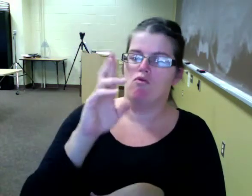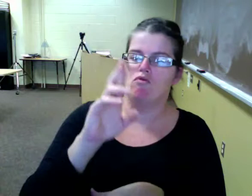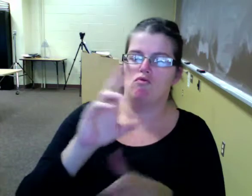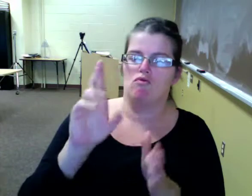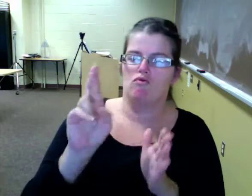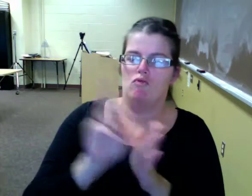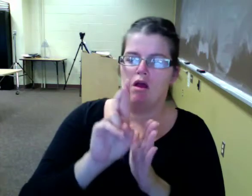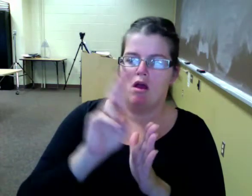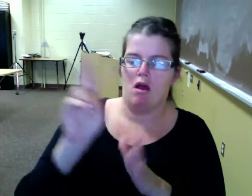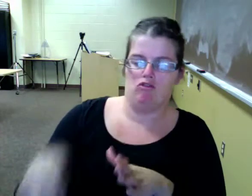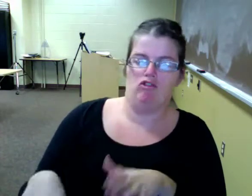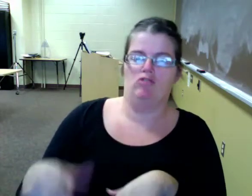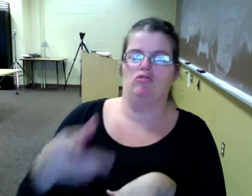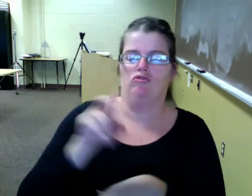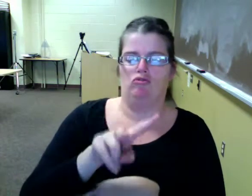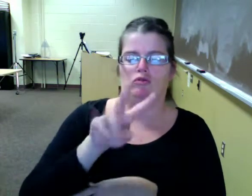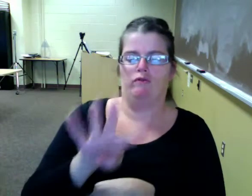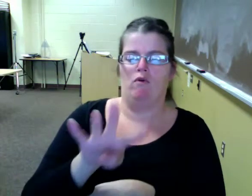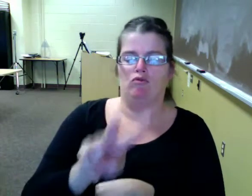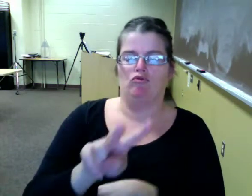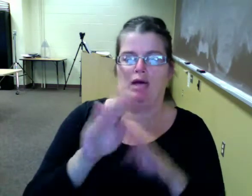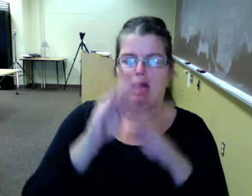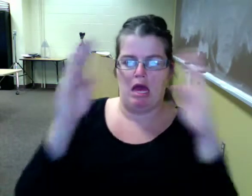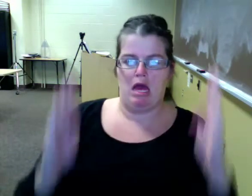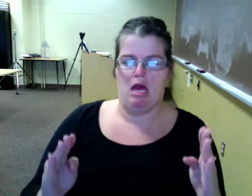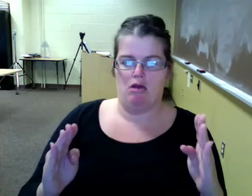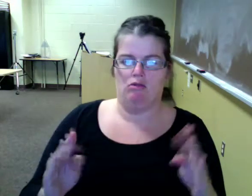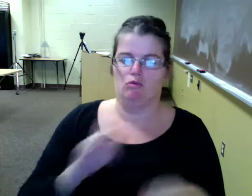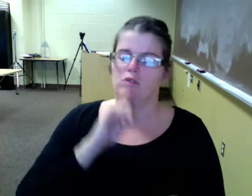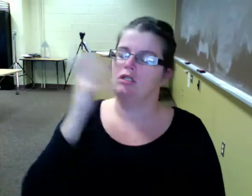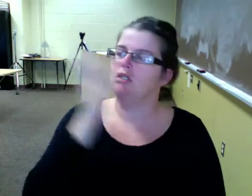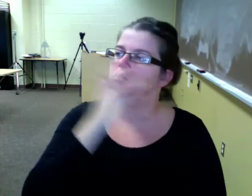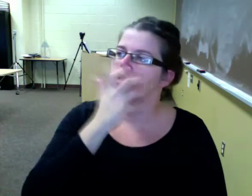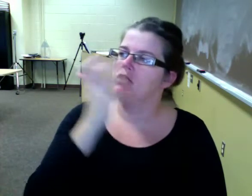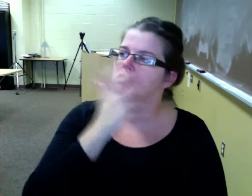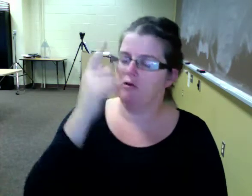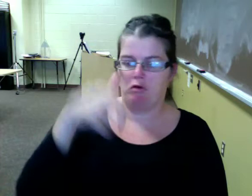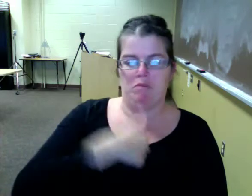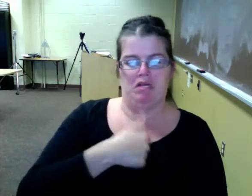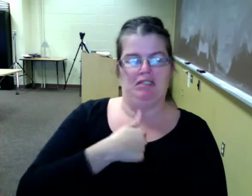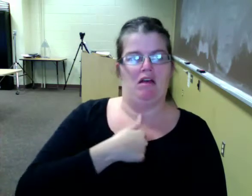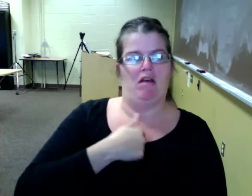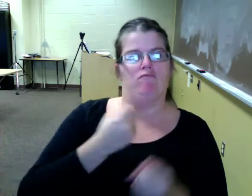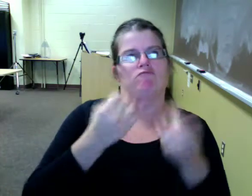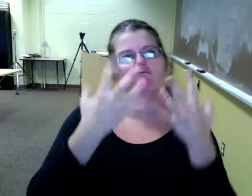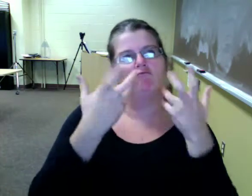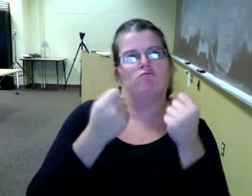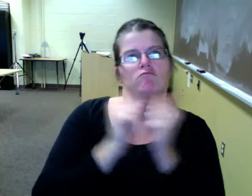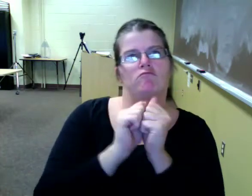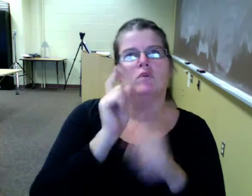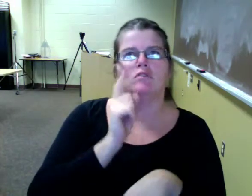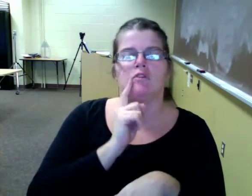always amazed me because here's a guy using sign language with deaf people, and he only had